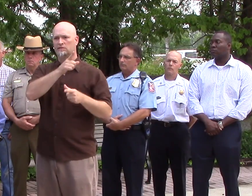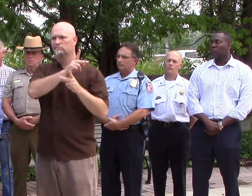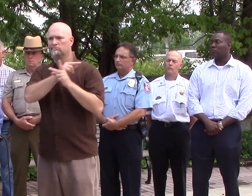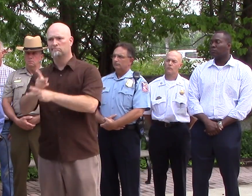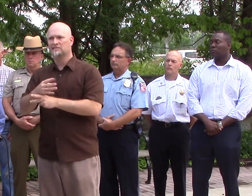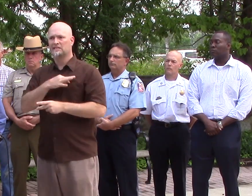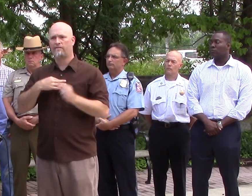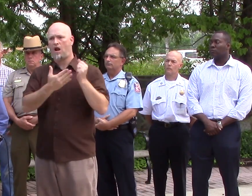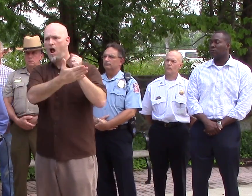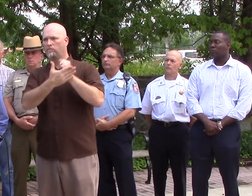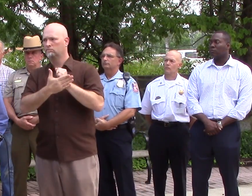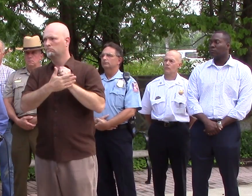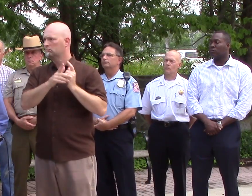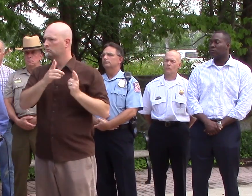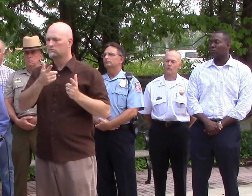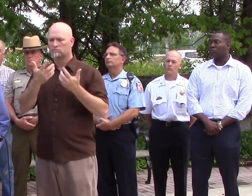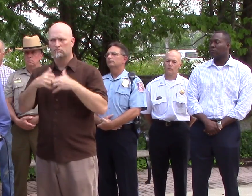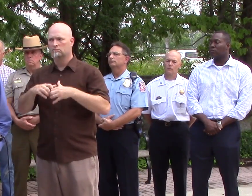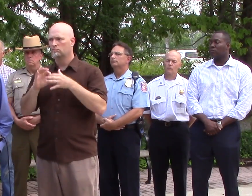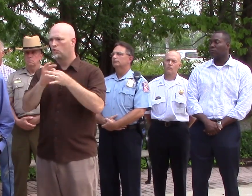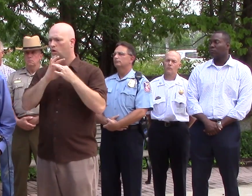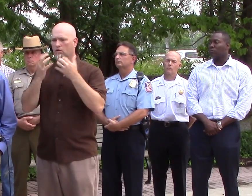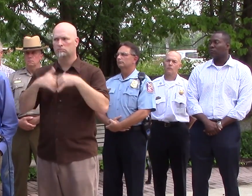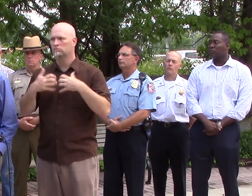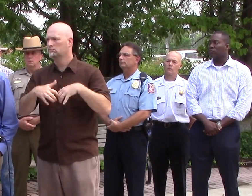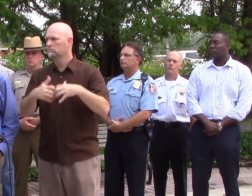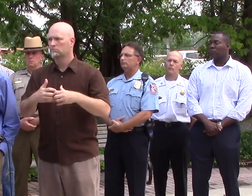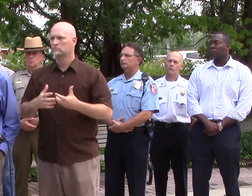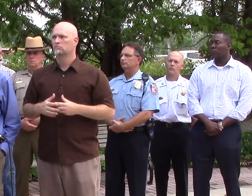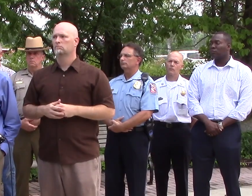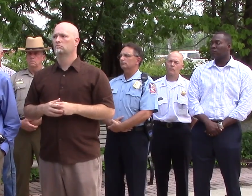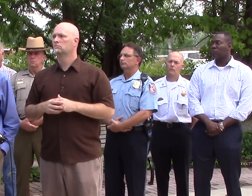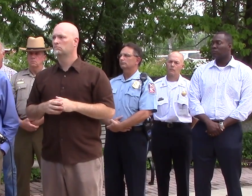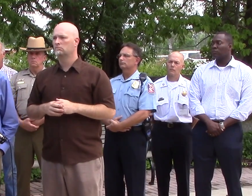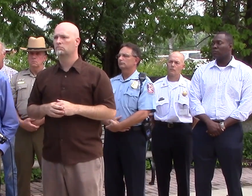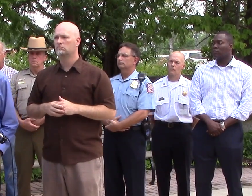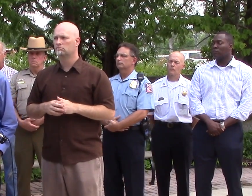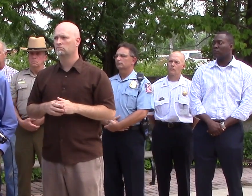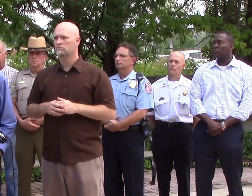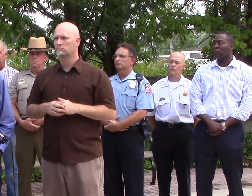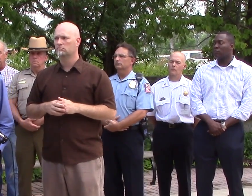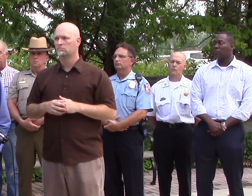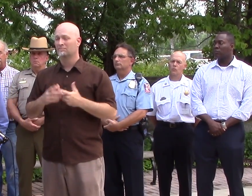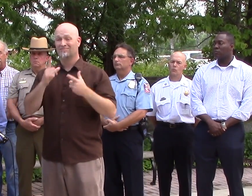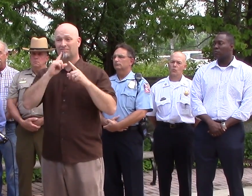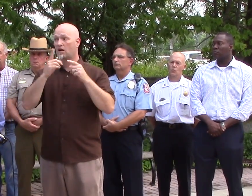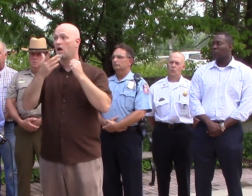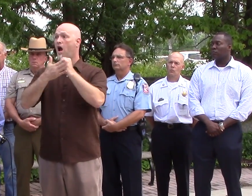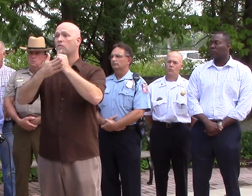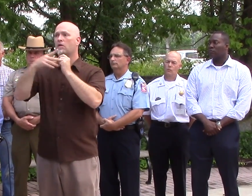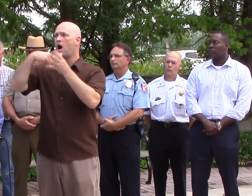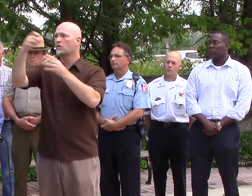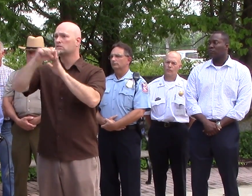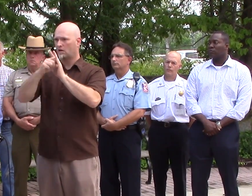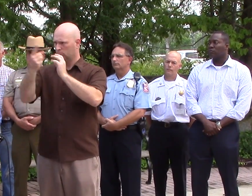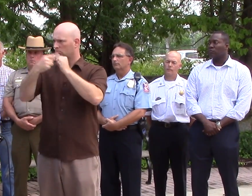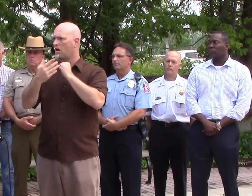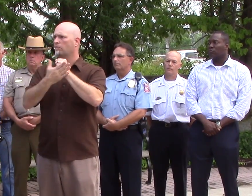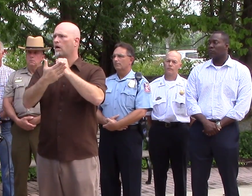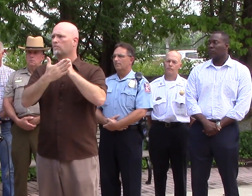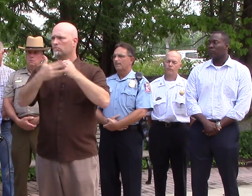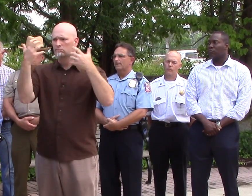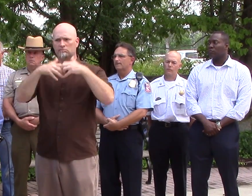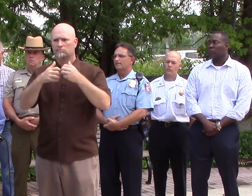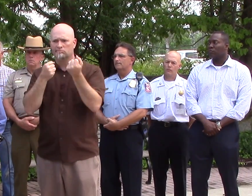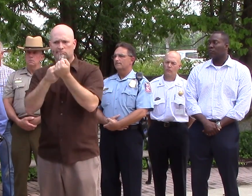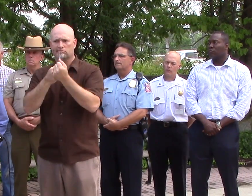smoother. And they've actually helped facilitate bringing in resources from outside the state even. We have an incident management team that's arriving